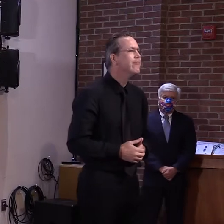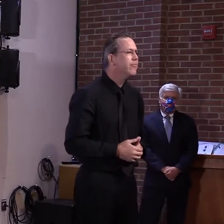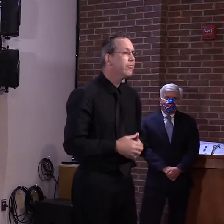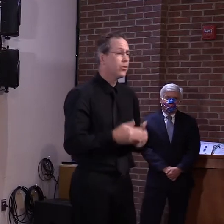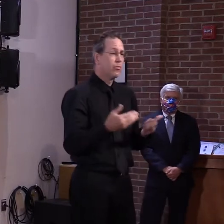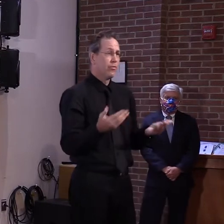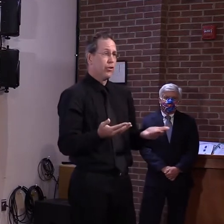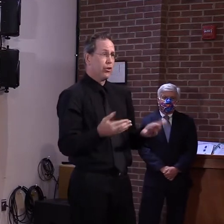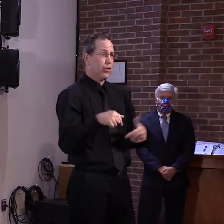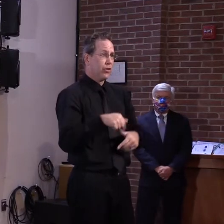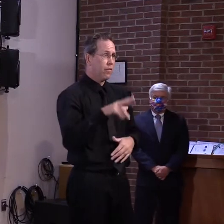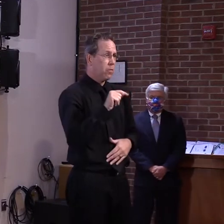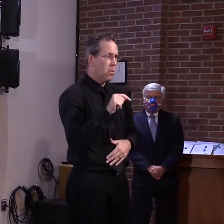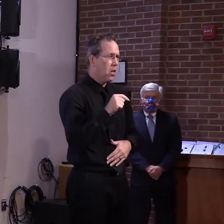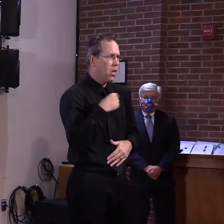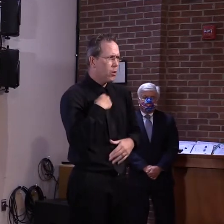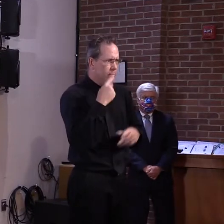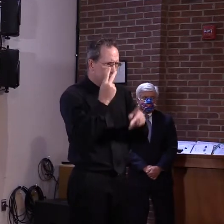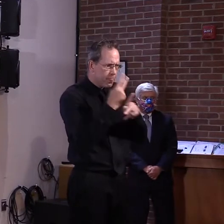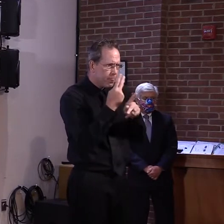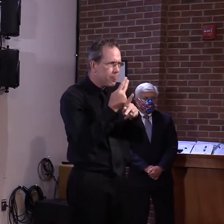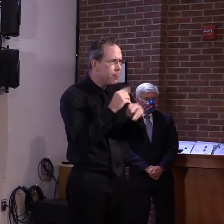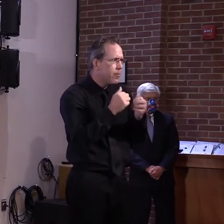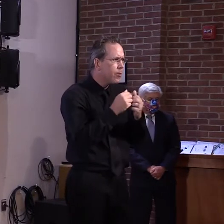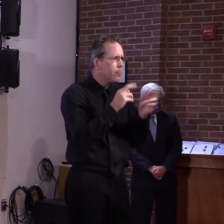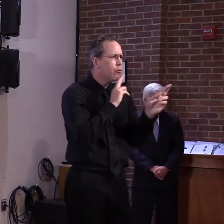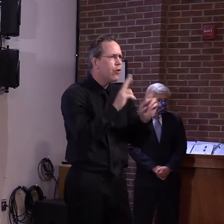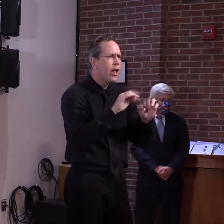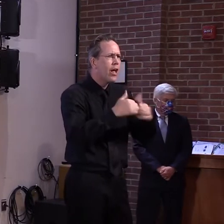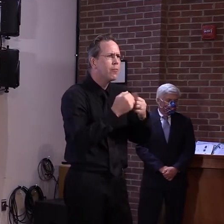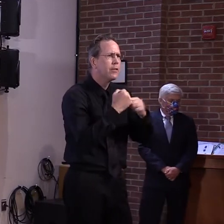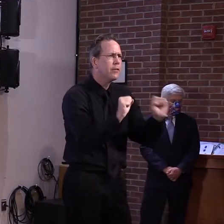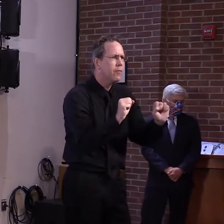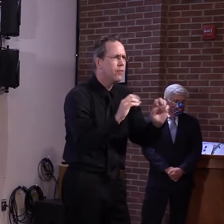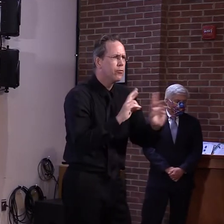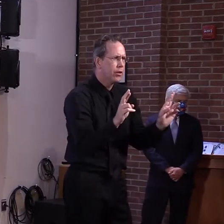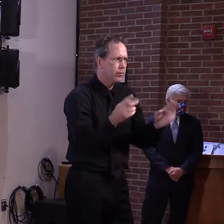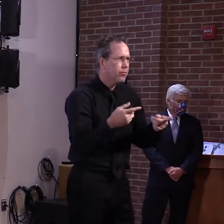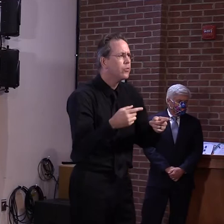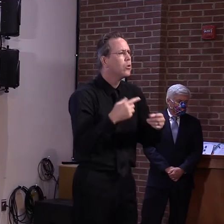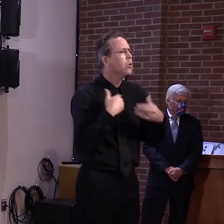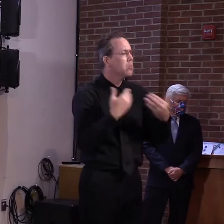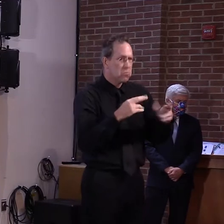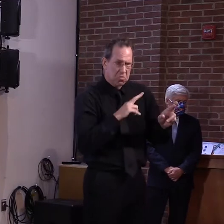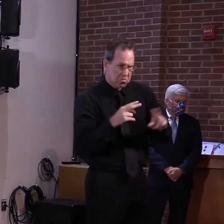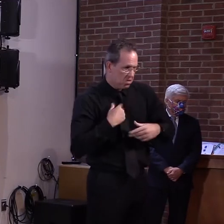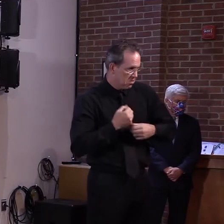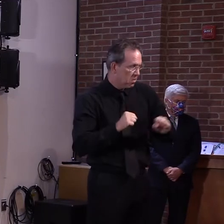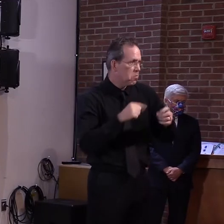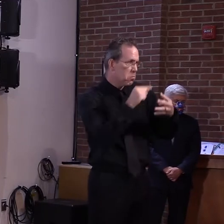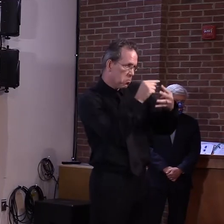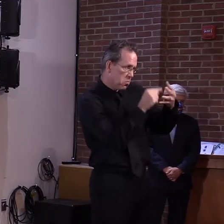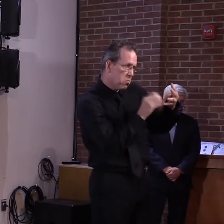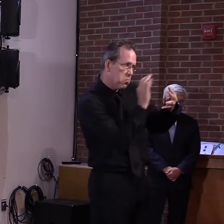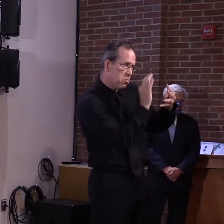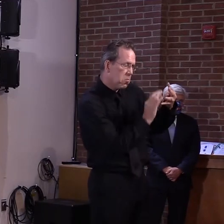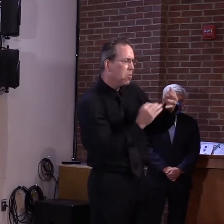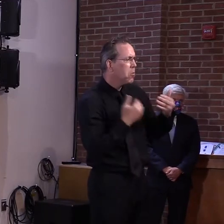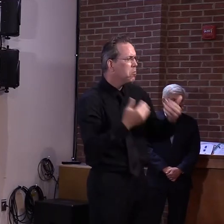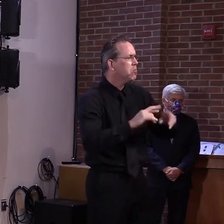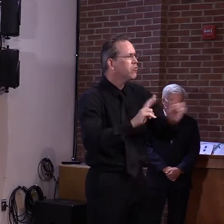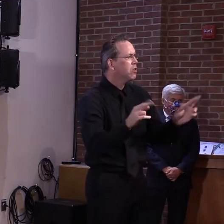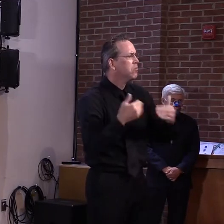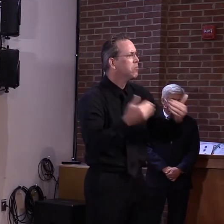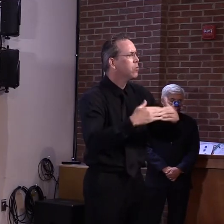in determining how safe it is to reopen your schools. You can see here in the Northeast, we have the lowest prevalence rates in the country. So that is a